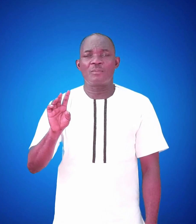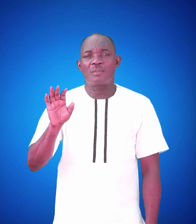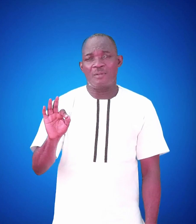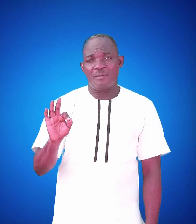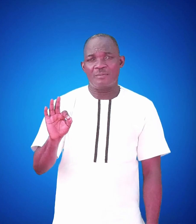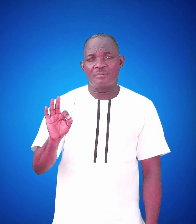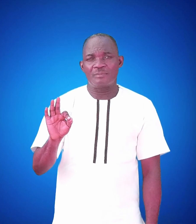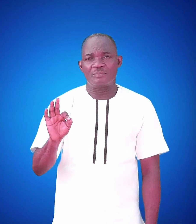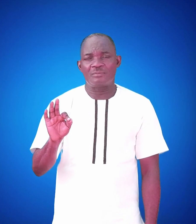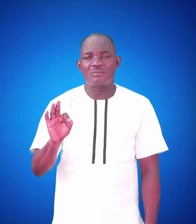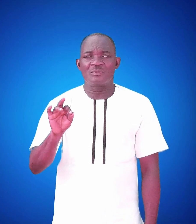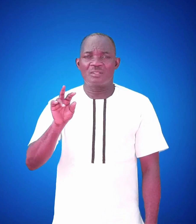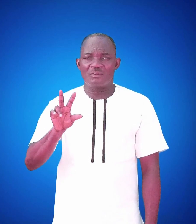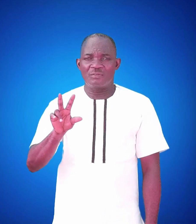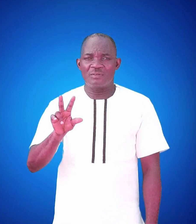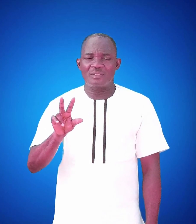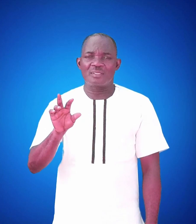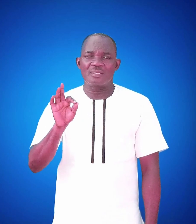969